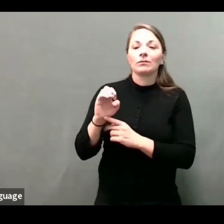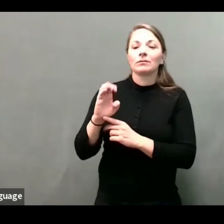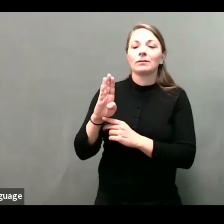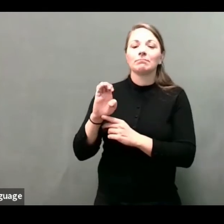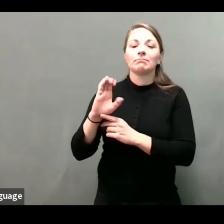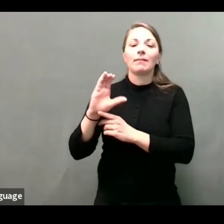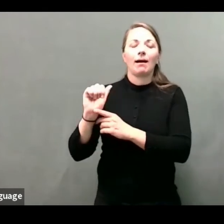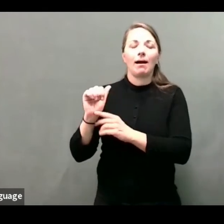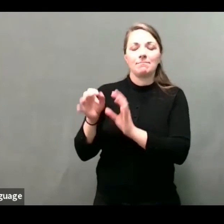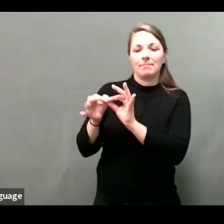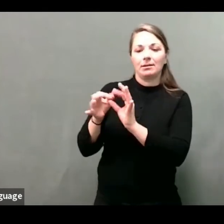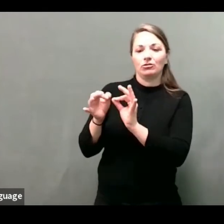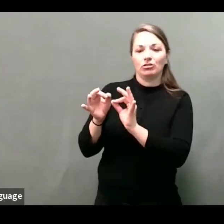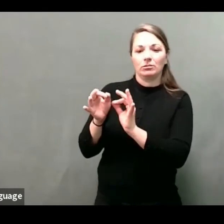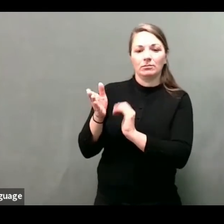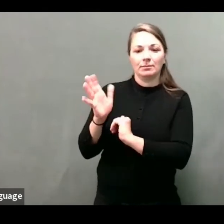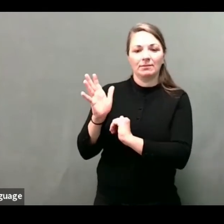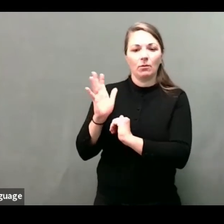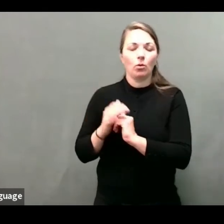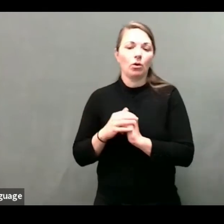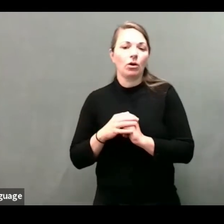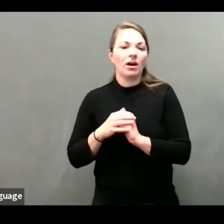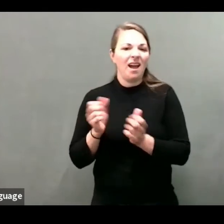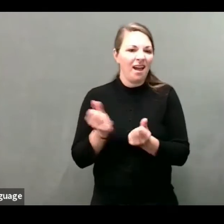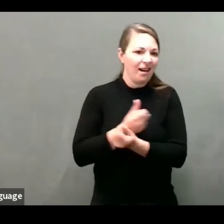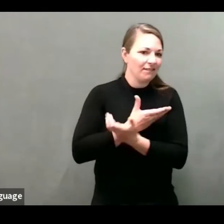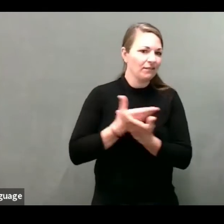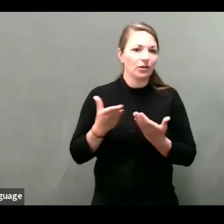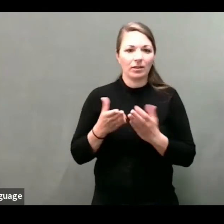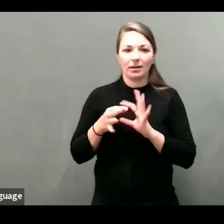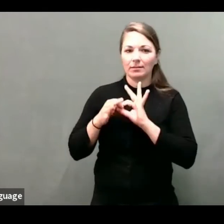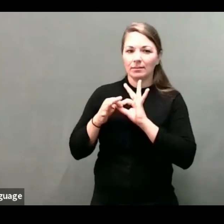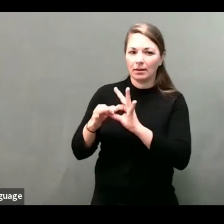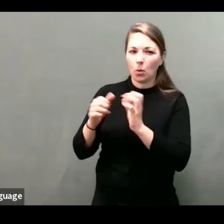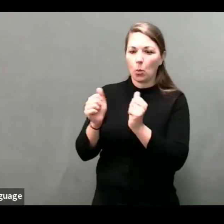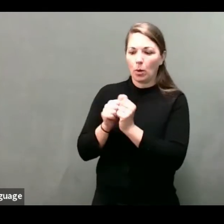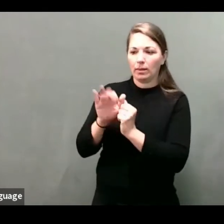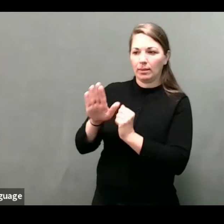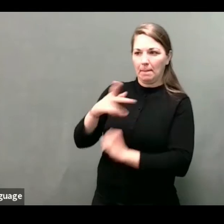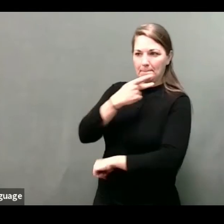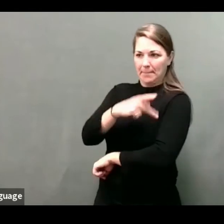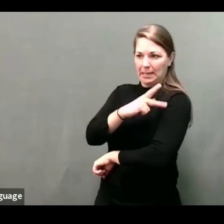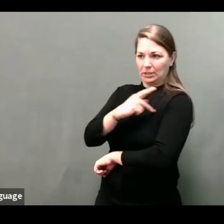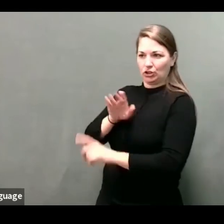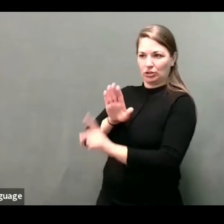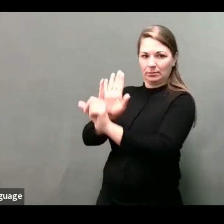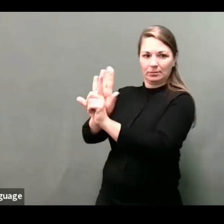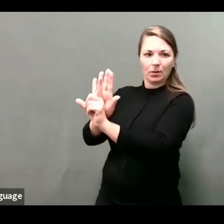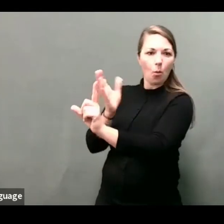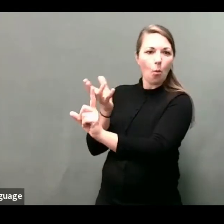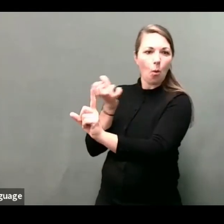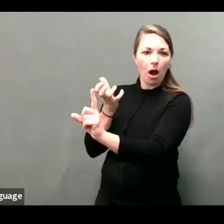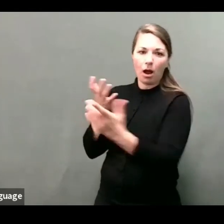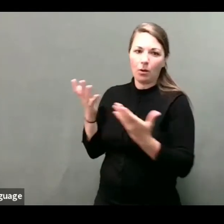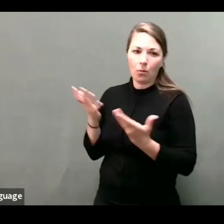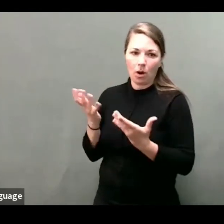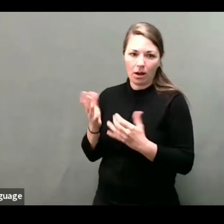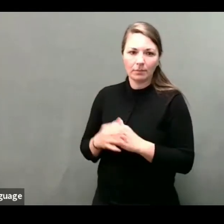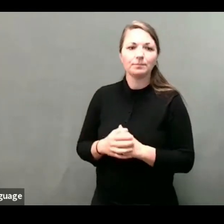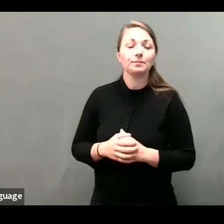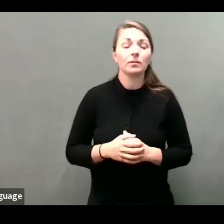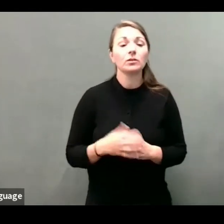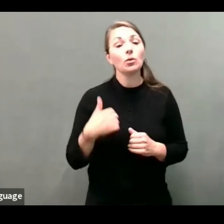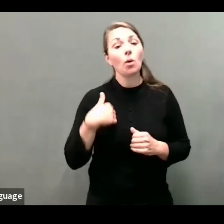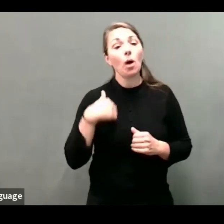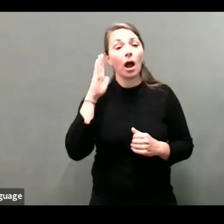mentioned, everything is based on what the patient wants. And so, even as I go through these options,